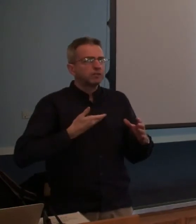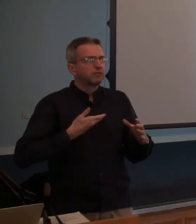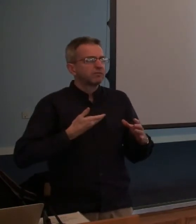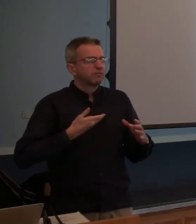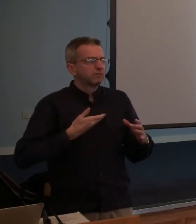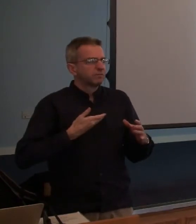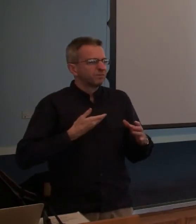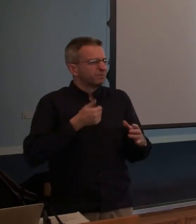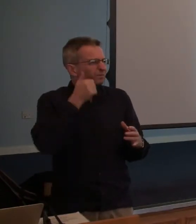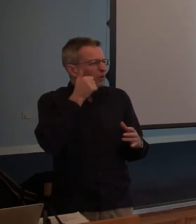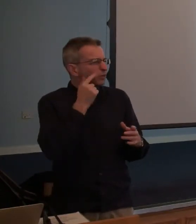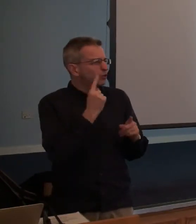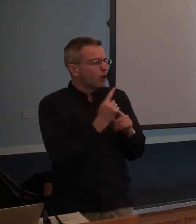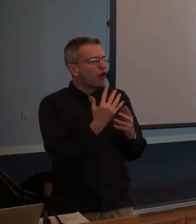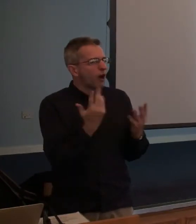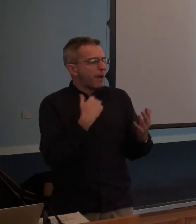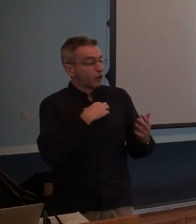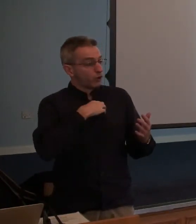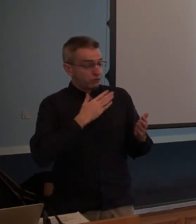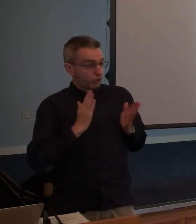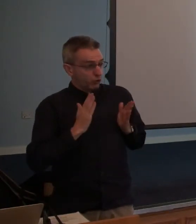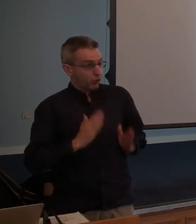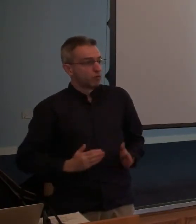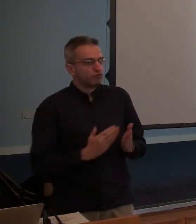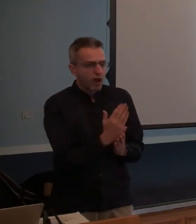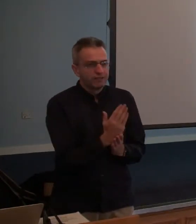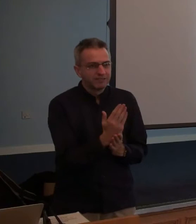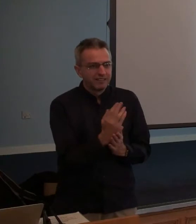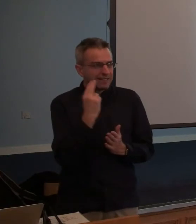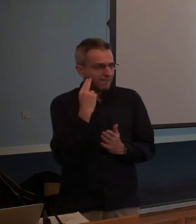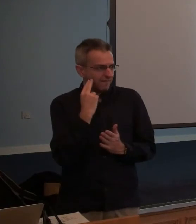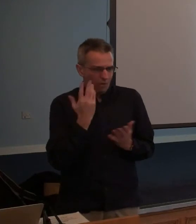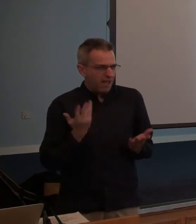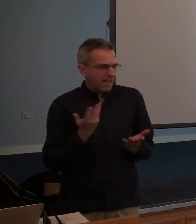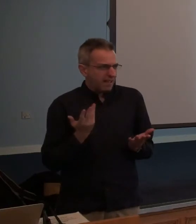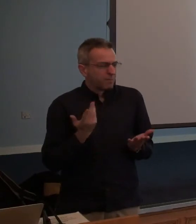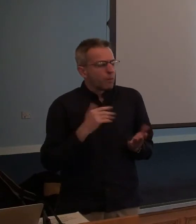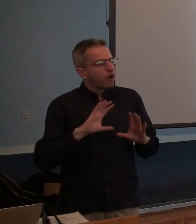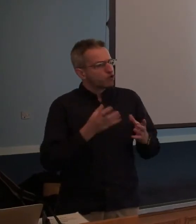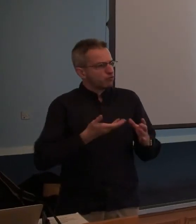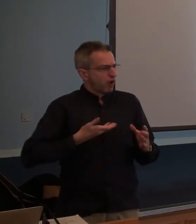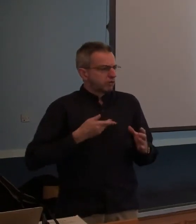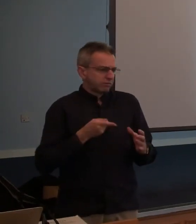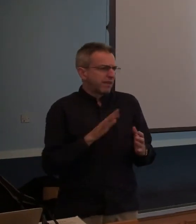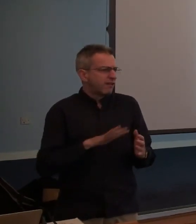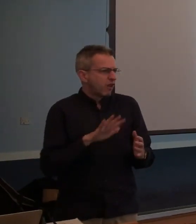But really, my concept was about community rights and human rights and deaf human rights, and where do they